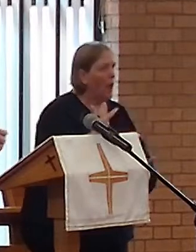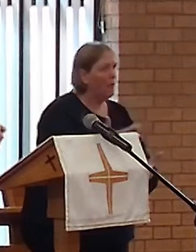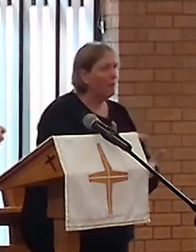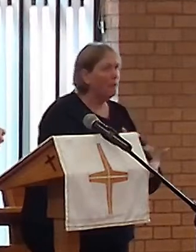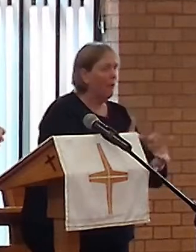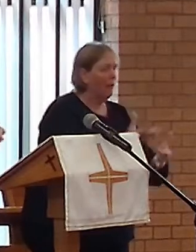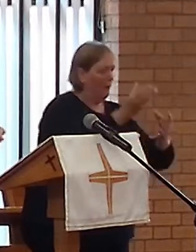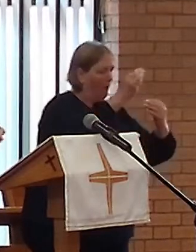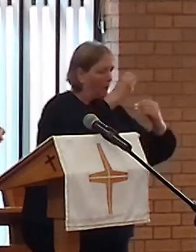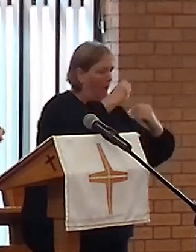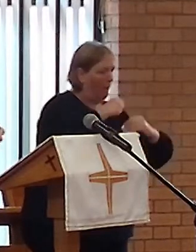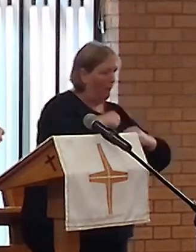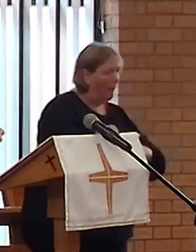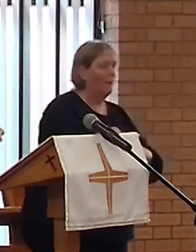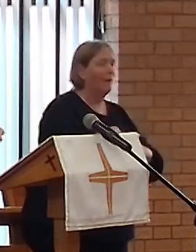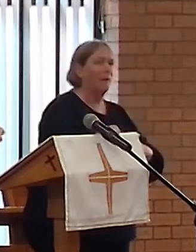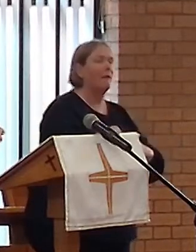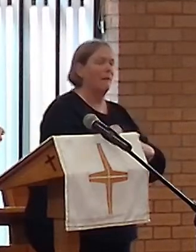to us in Christ.